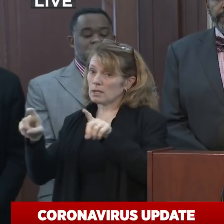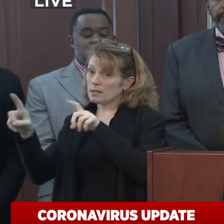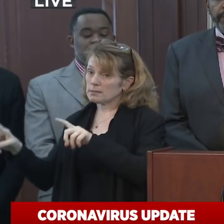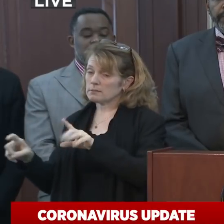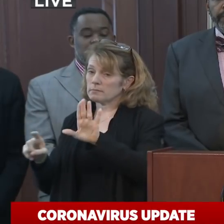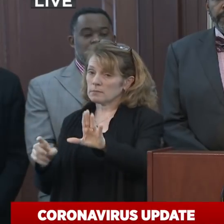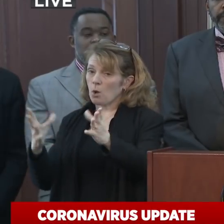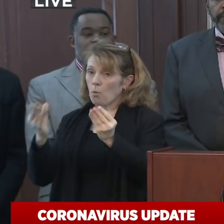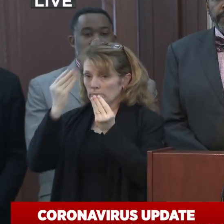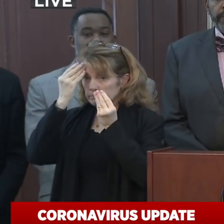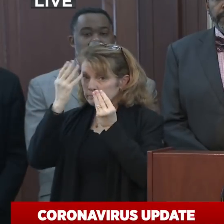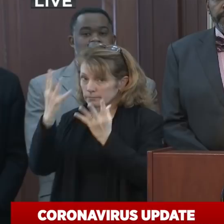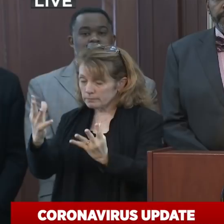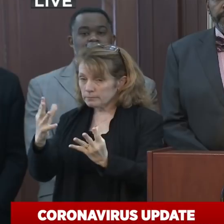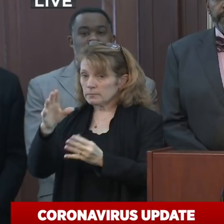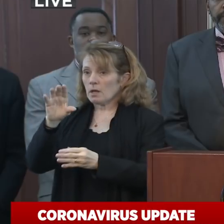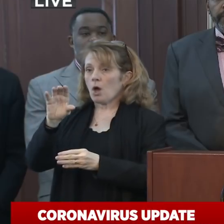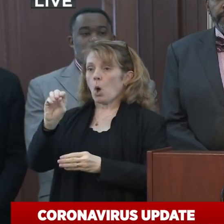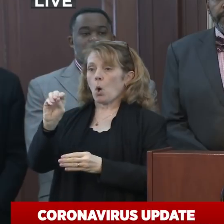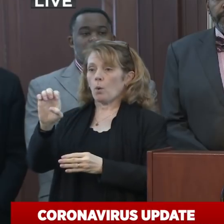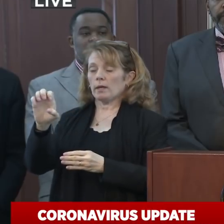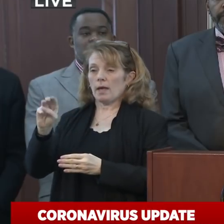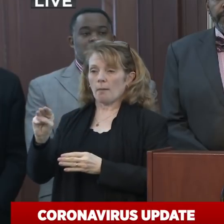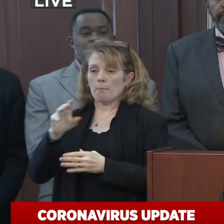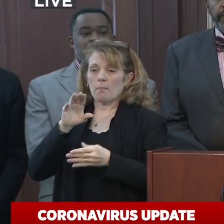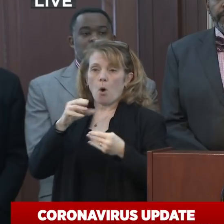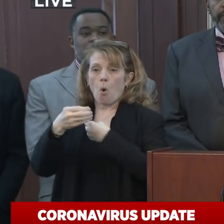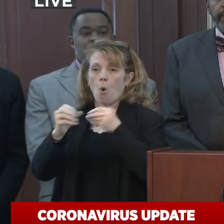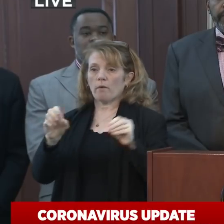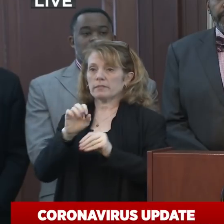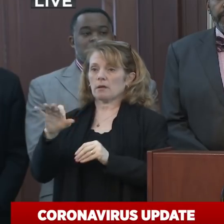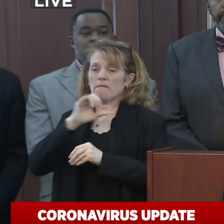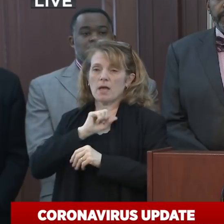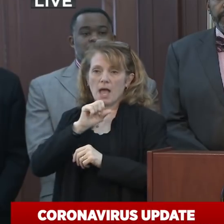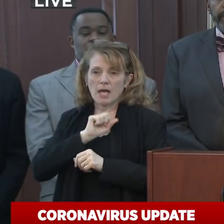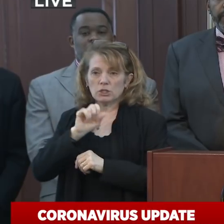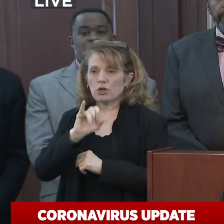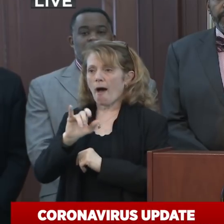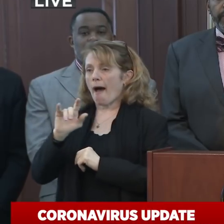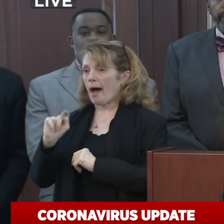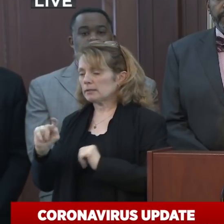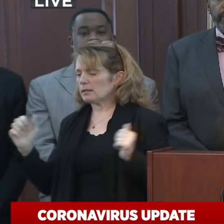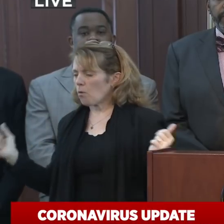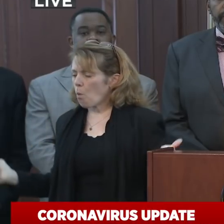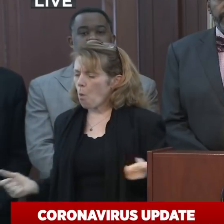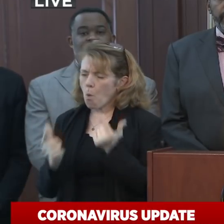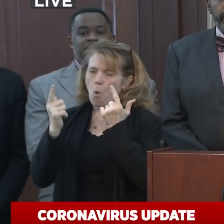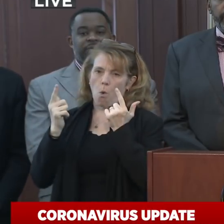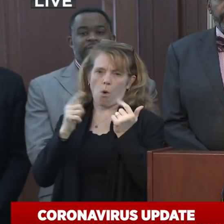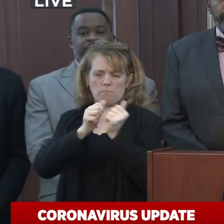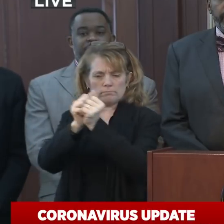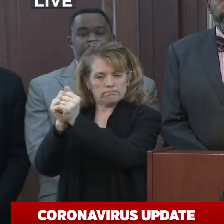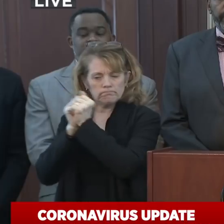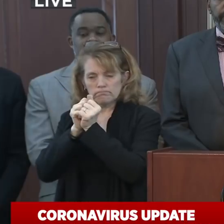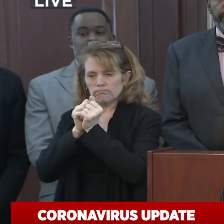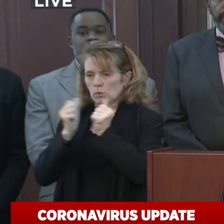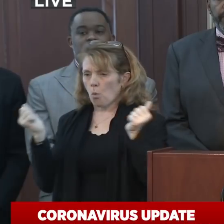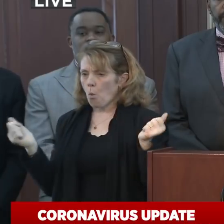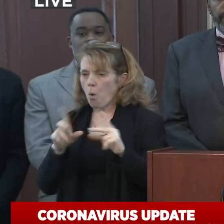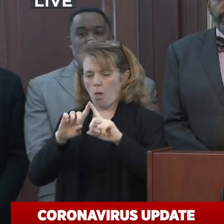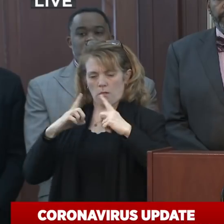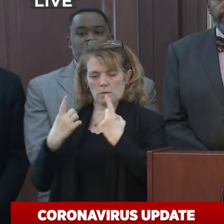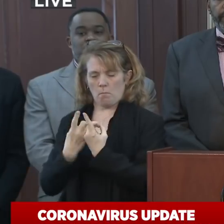Police Department, Office of the Aging, IT, are all on the front lines of this outbreak, and we're all working very hard